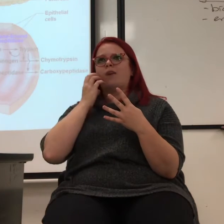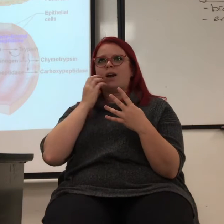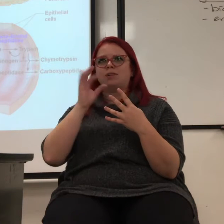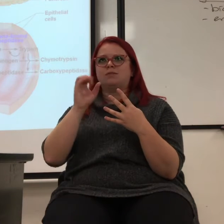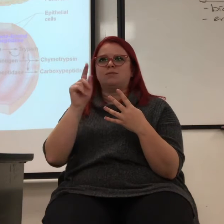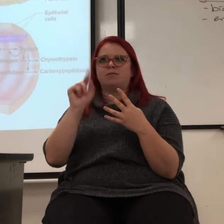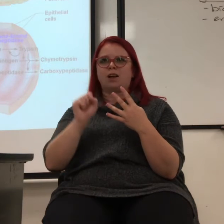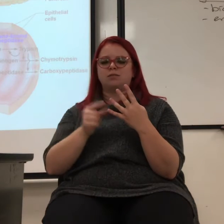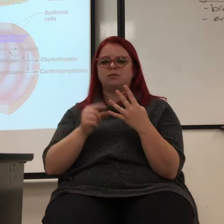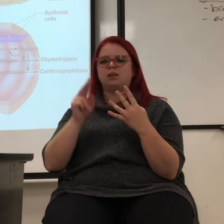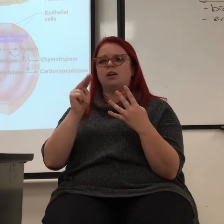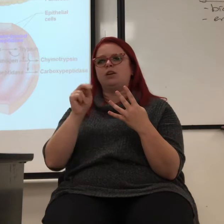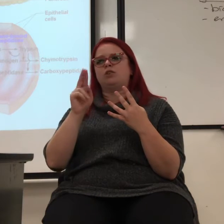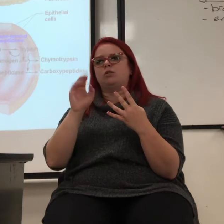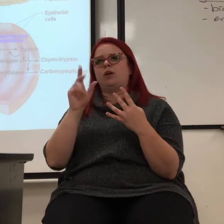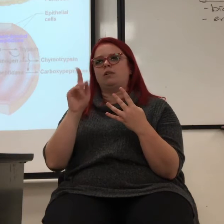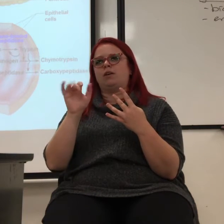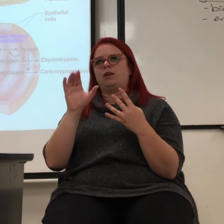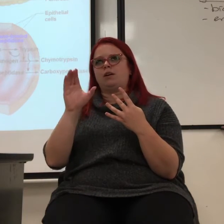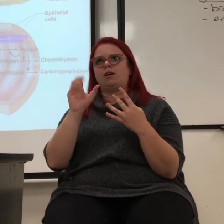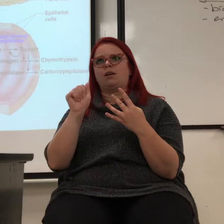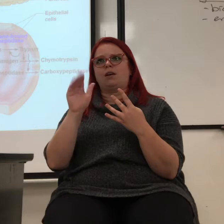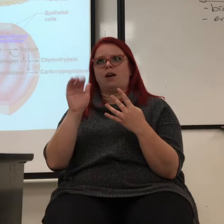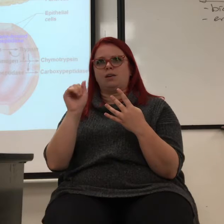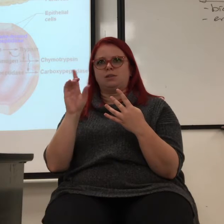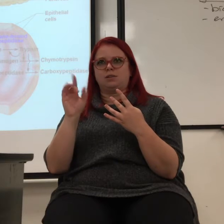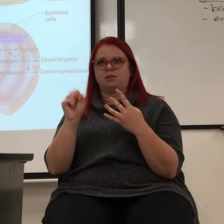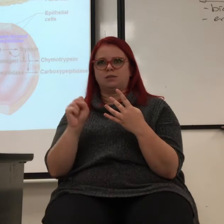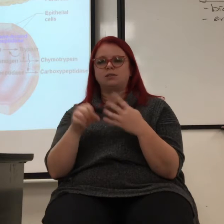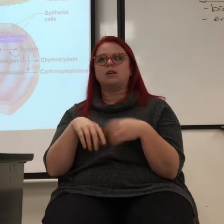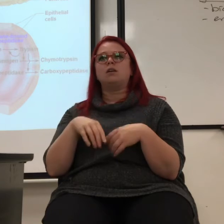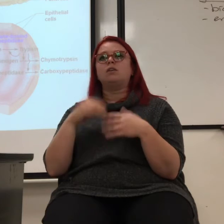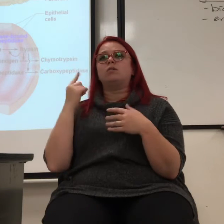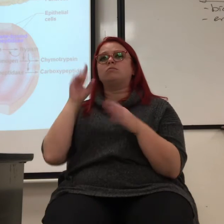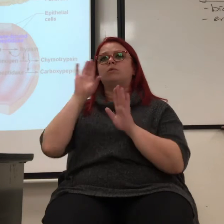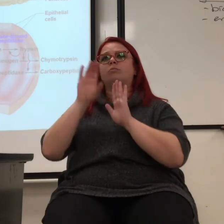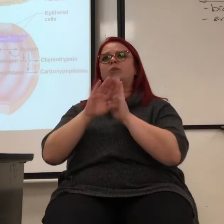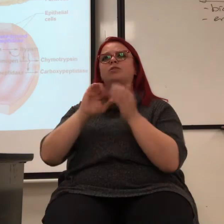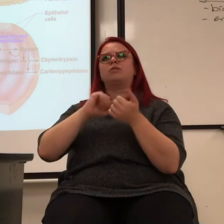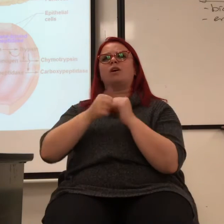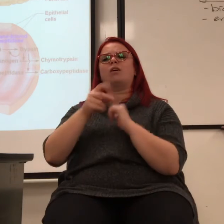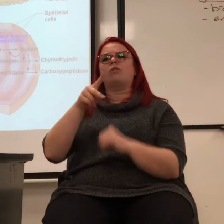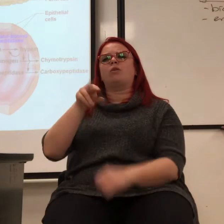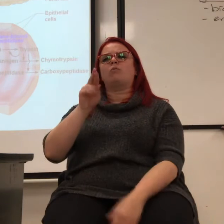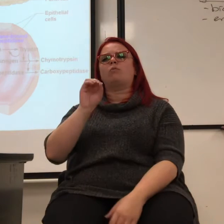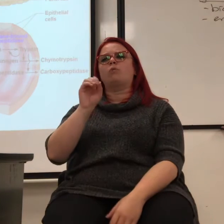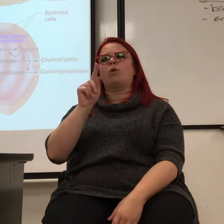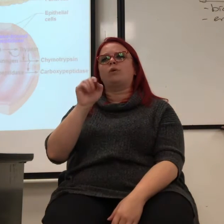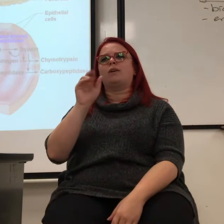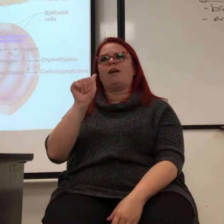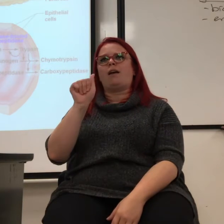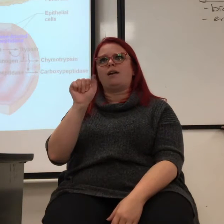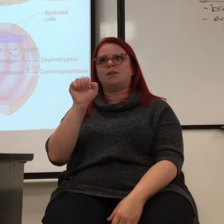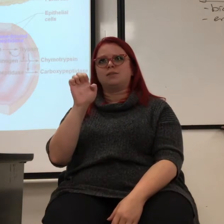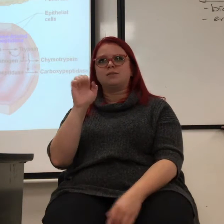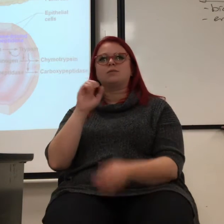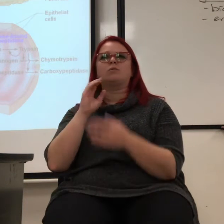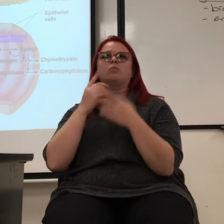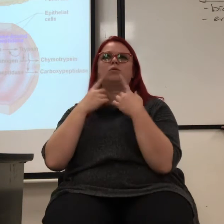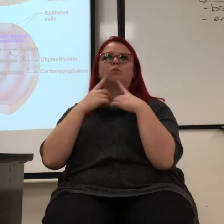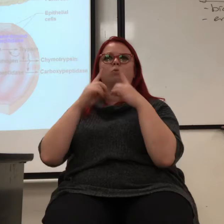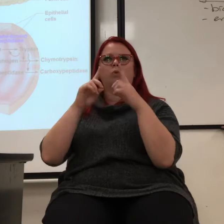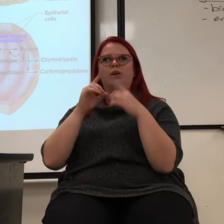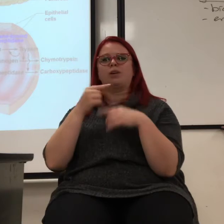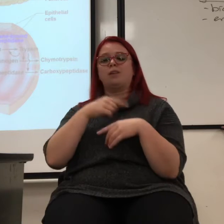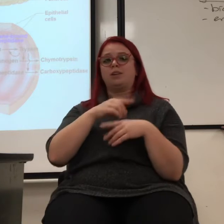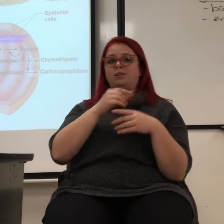All right, so here's a picture of how the proteases work and how they're released in an inactive form and triggered